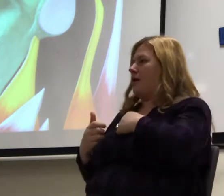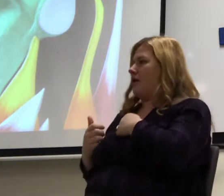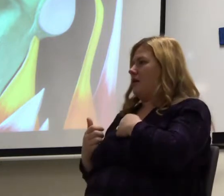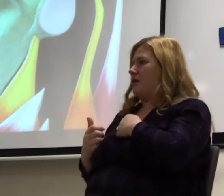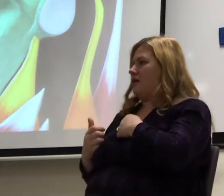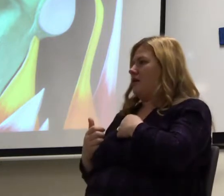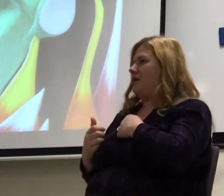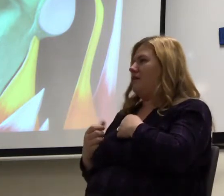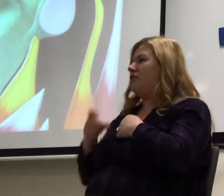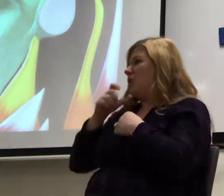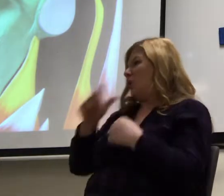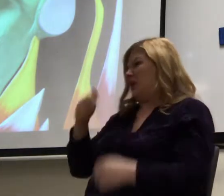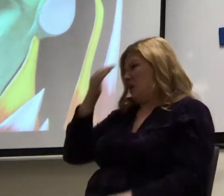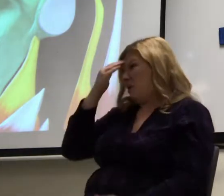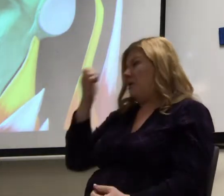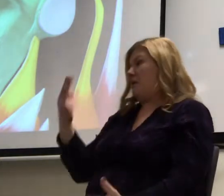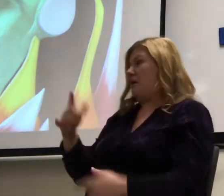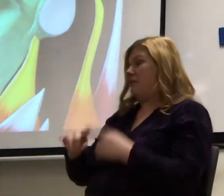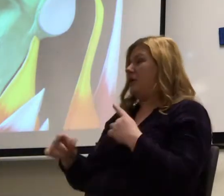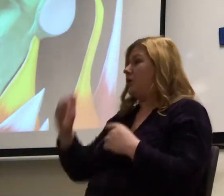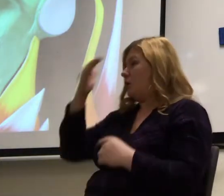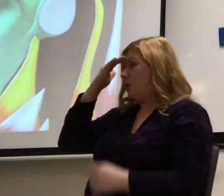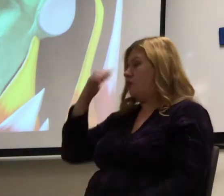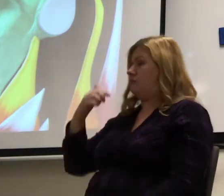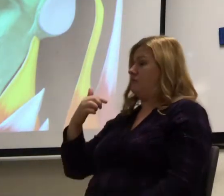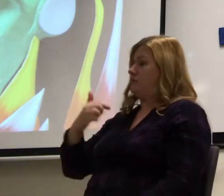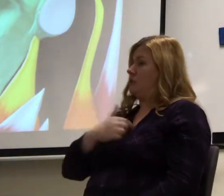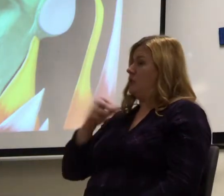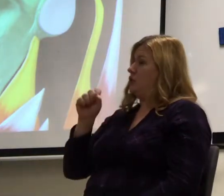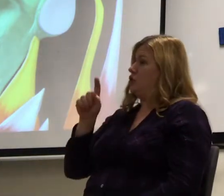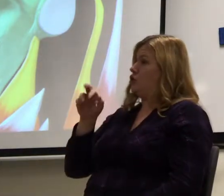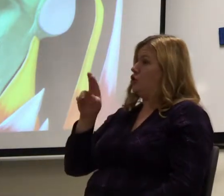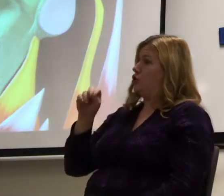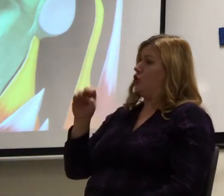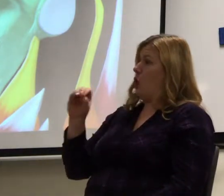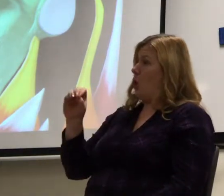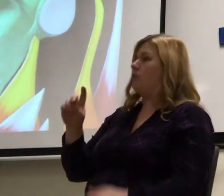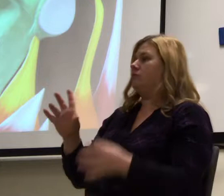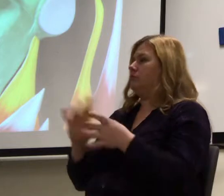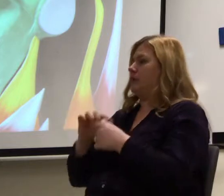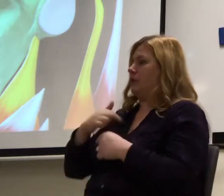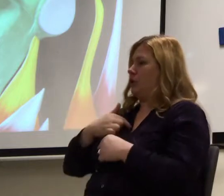So you don't have to know much to like, okay, you can figure out what's wrong with the person.